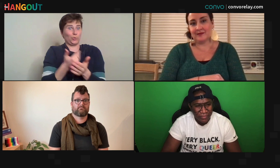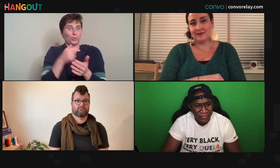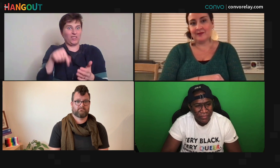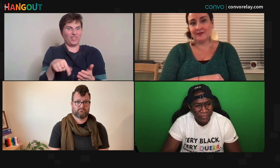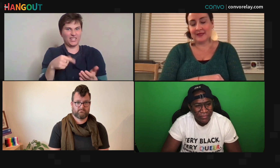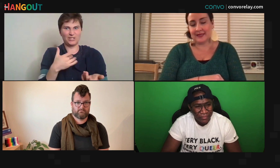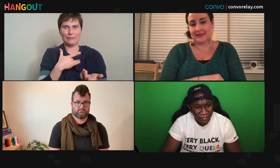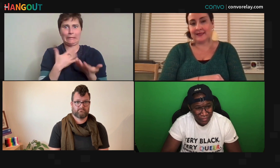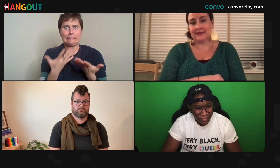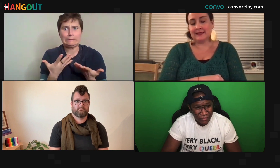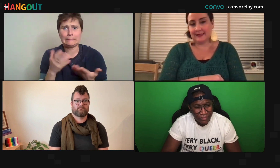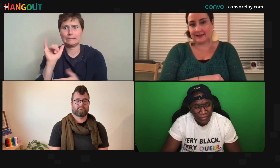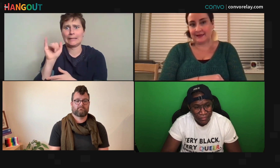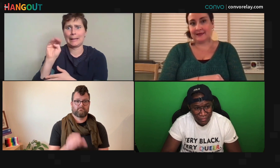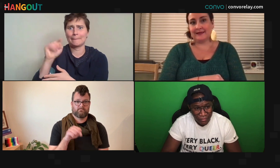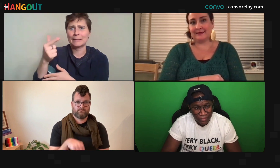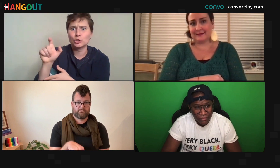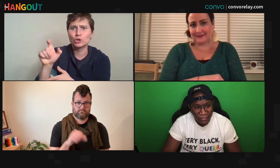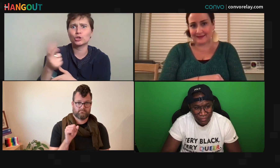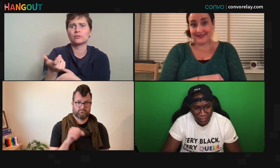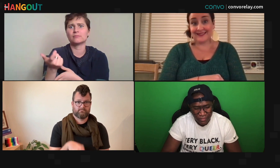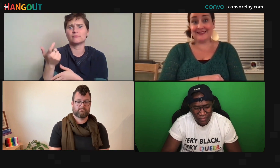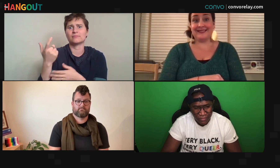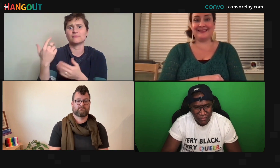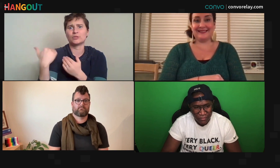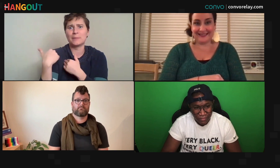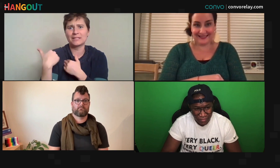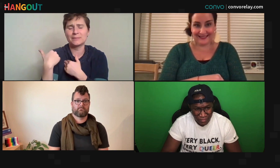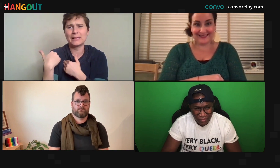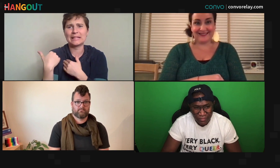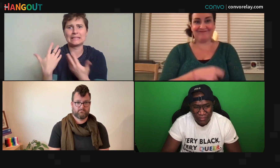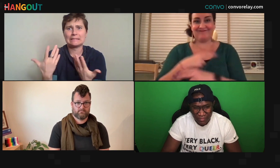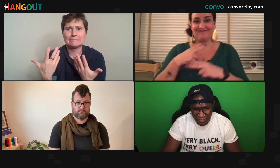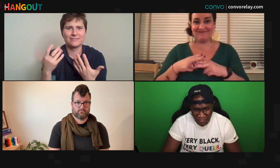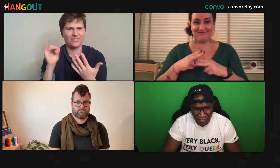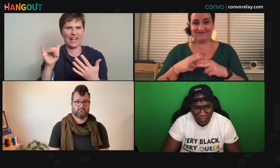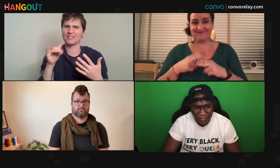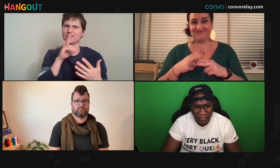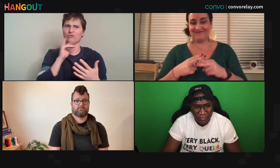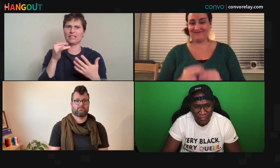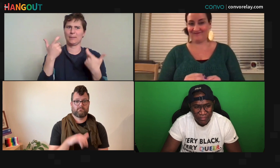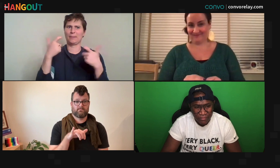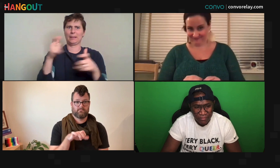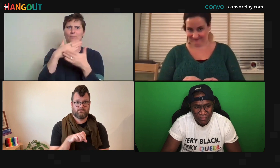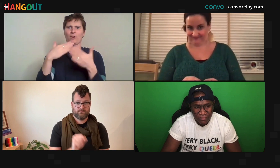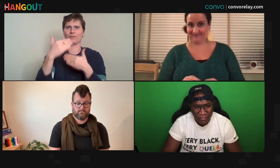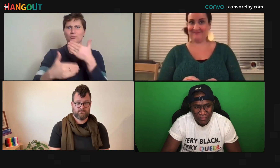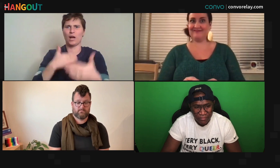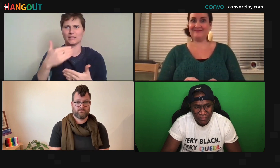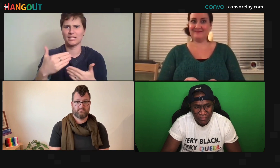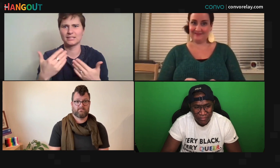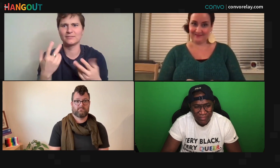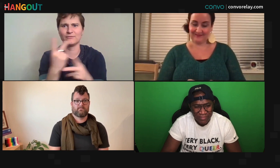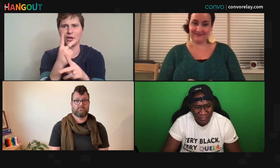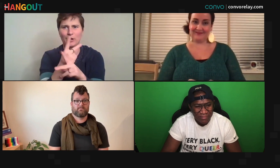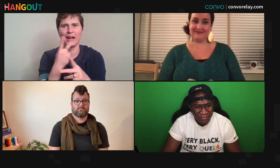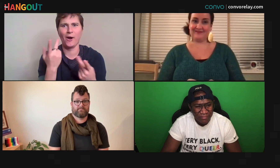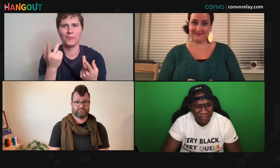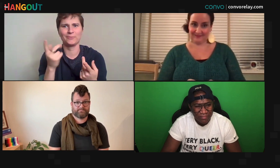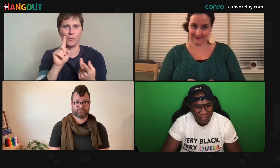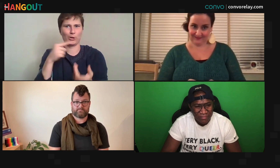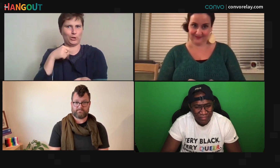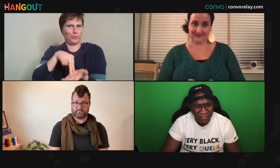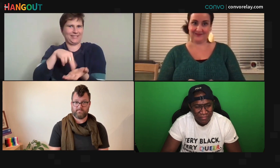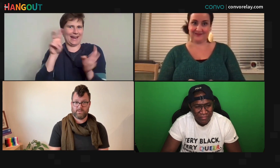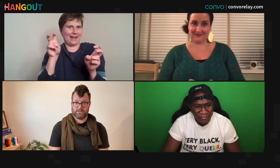the idea of backlash, when you're new to this, you feel like you have to worry about your image, you have a responsibility to uphold, and it's a big